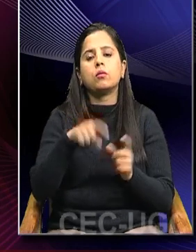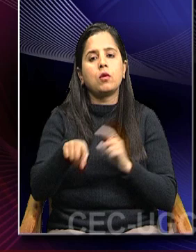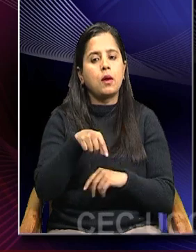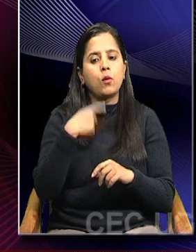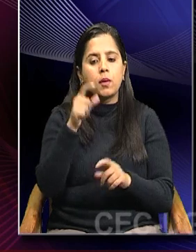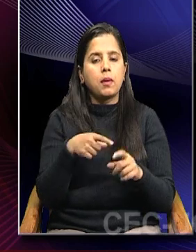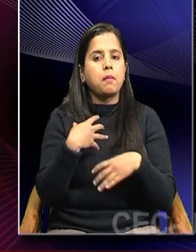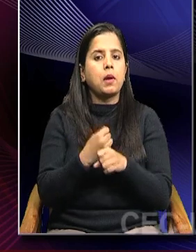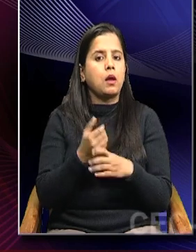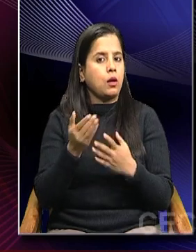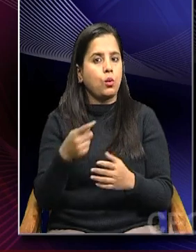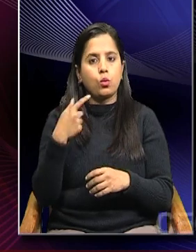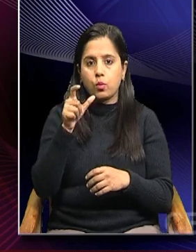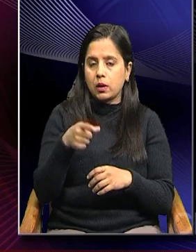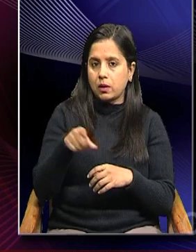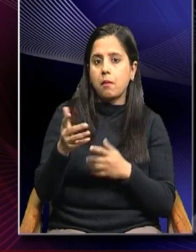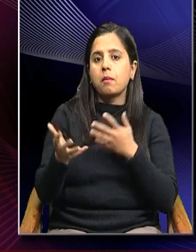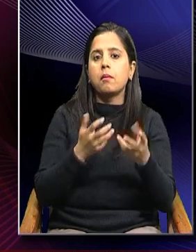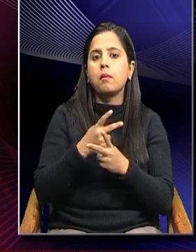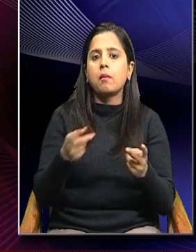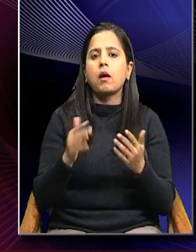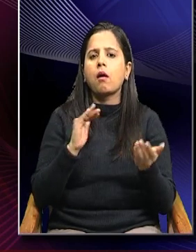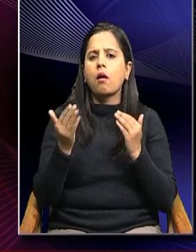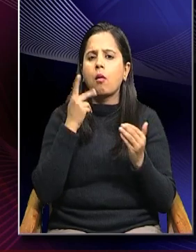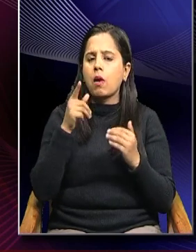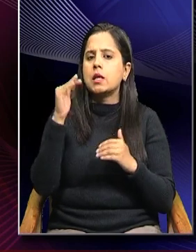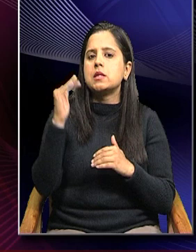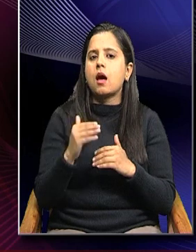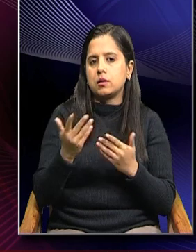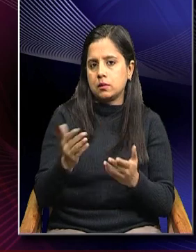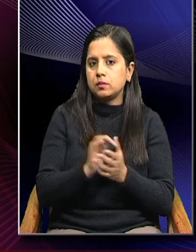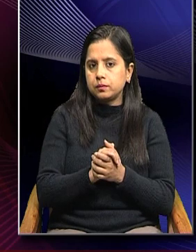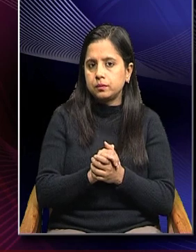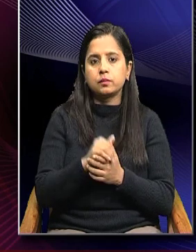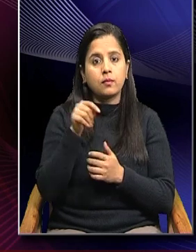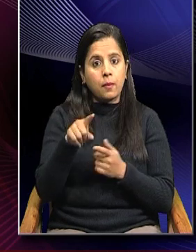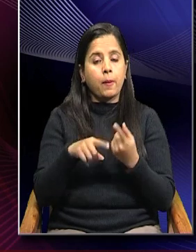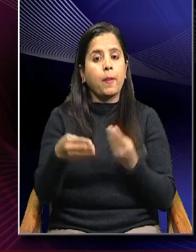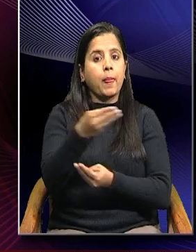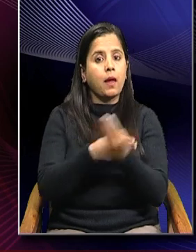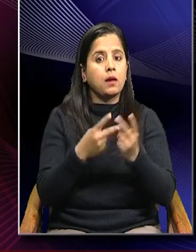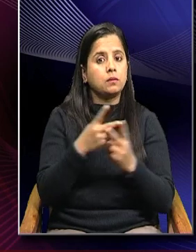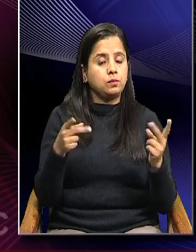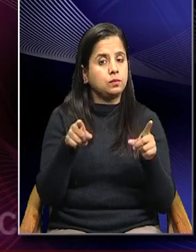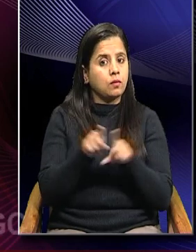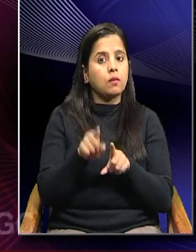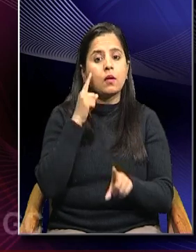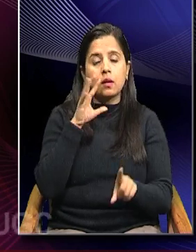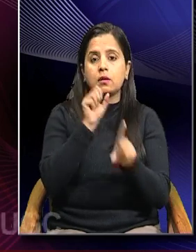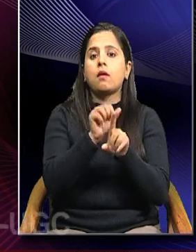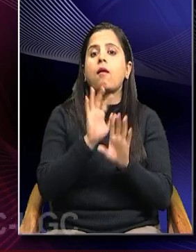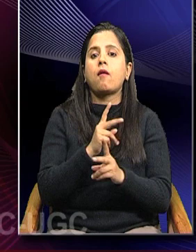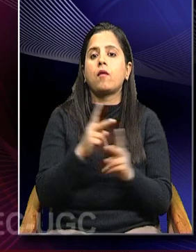person whose purchasing power is comparatively very less. So these economic factors also determine